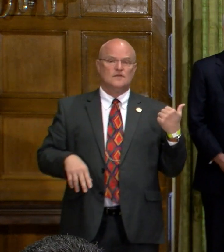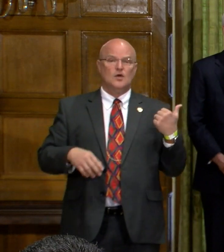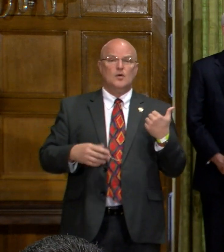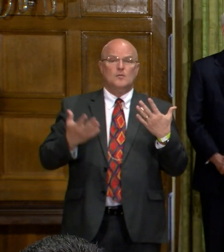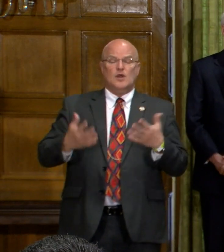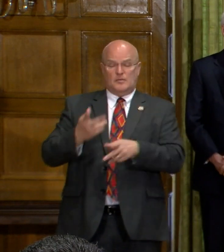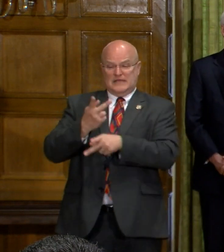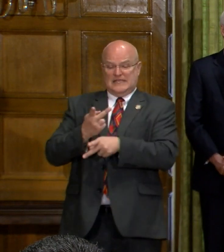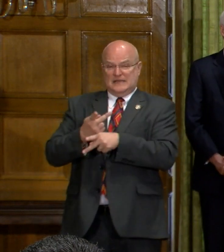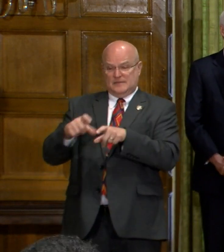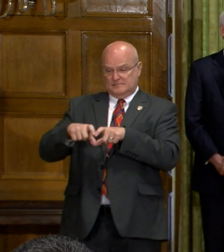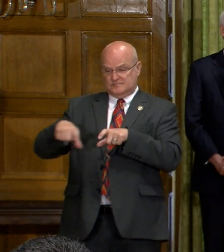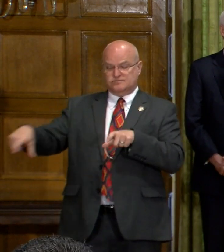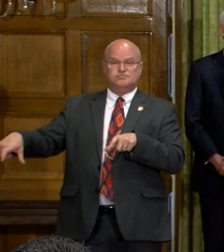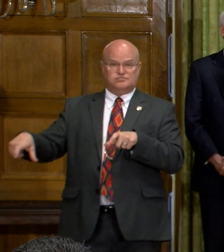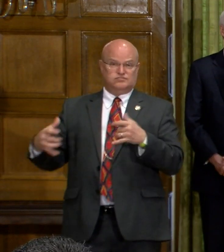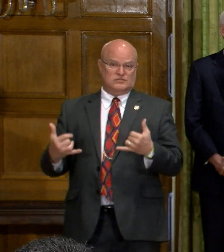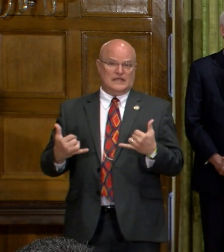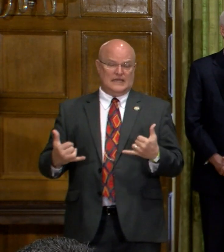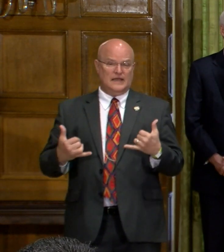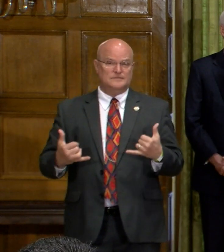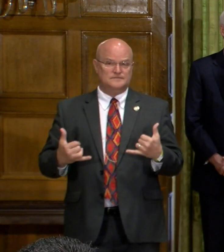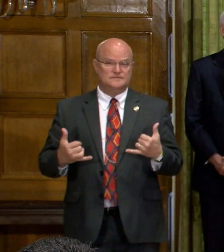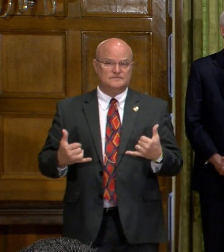we'll probably keep them cohorted.